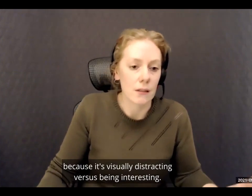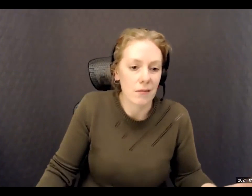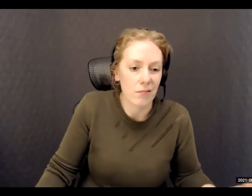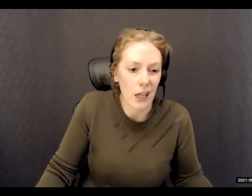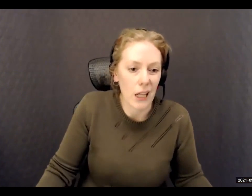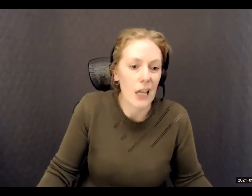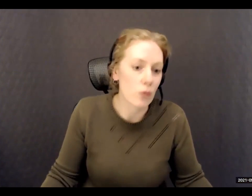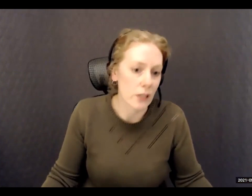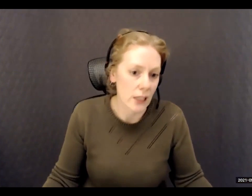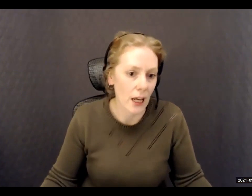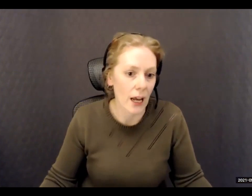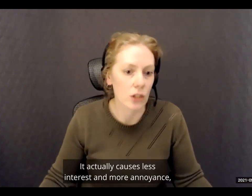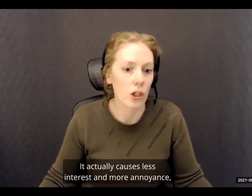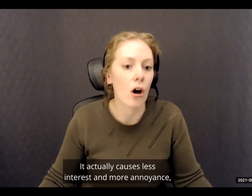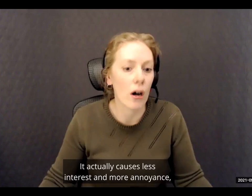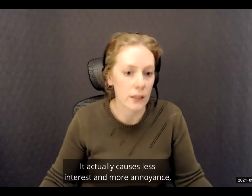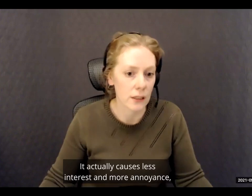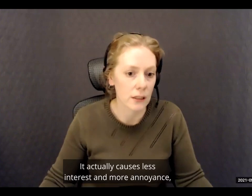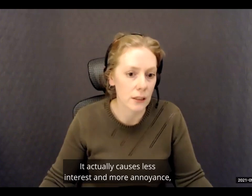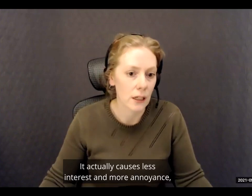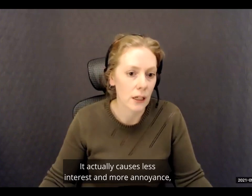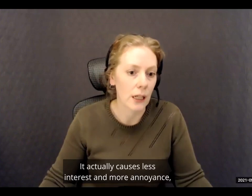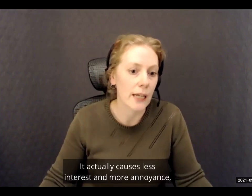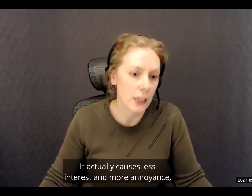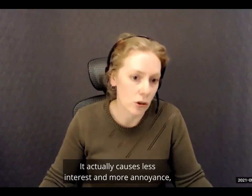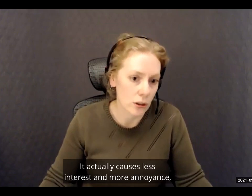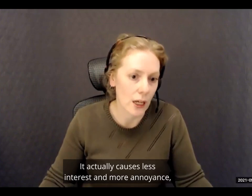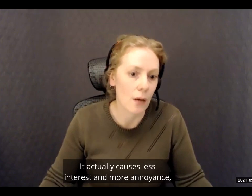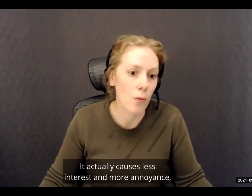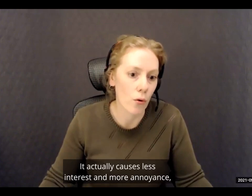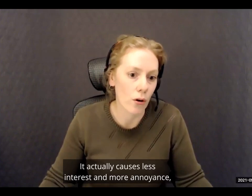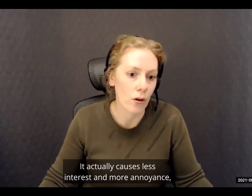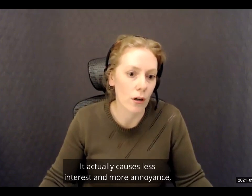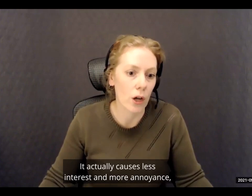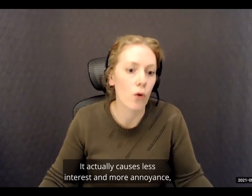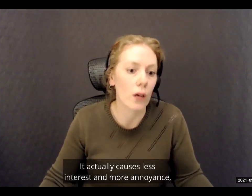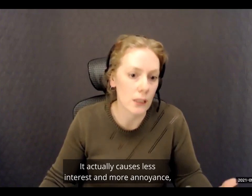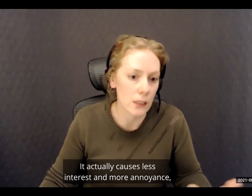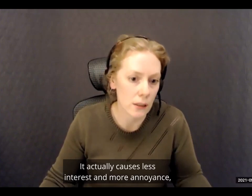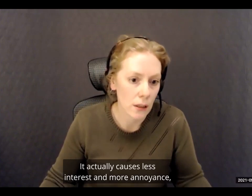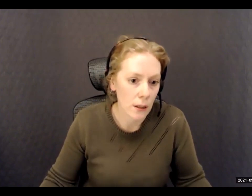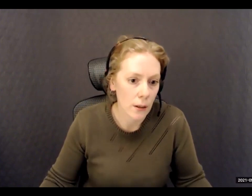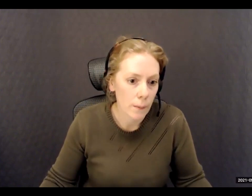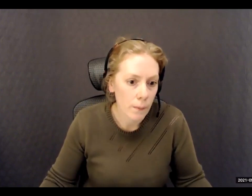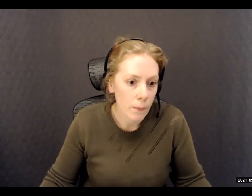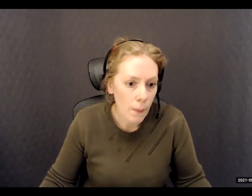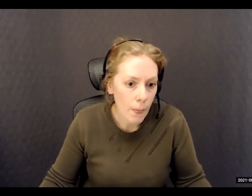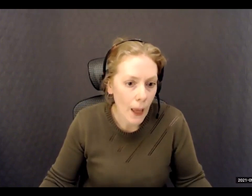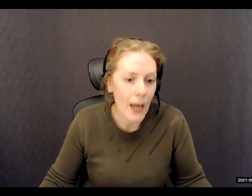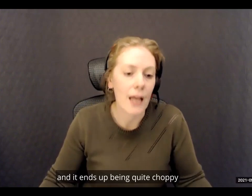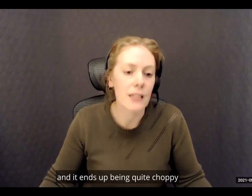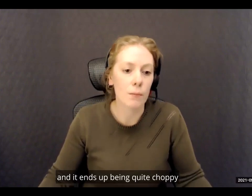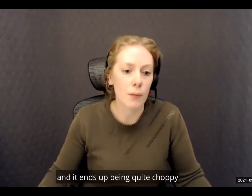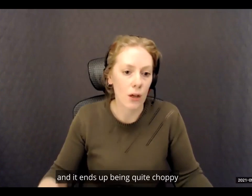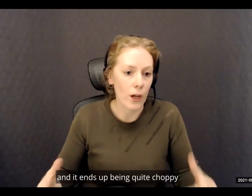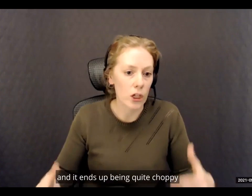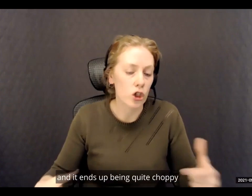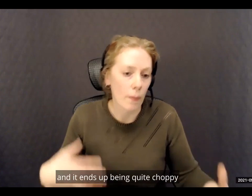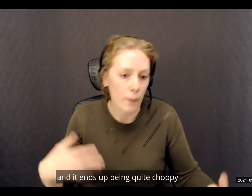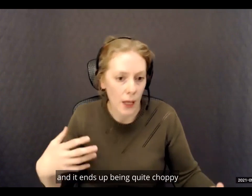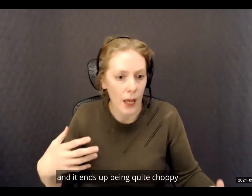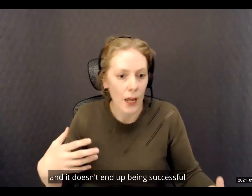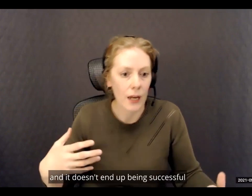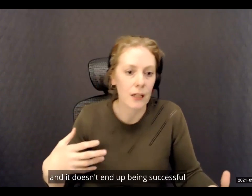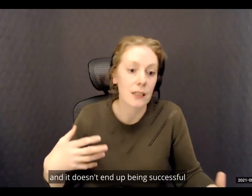being interesting. It actually causes less interest and more annoyance. And it ends up being